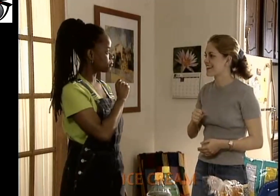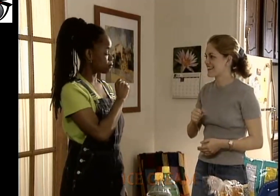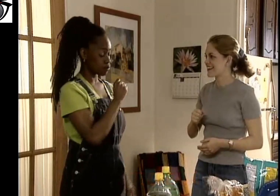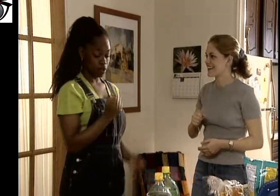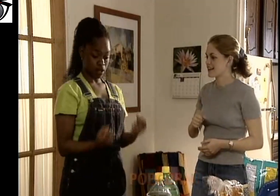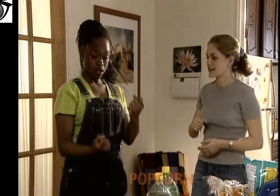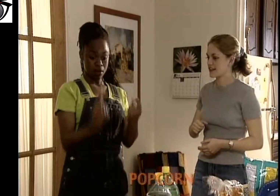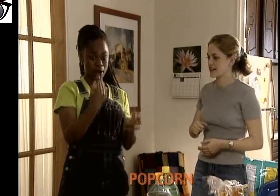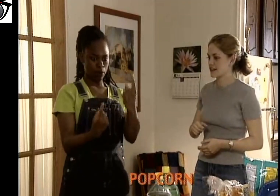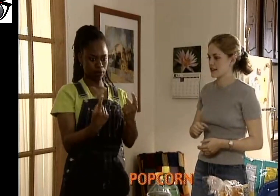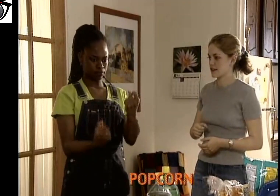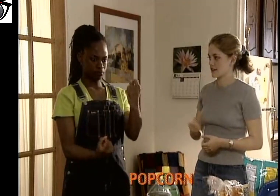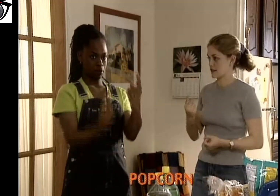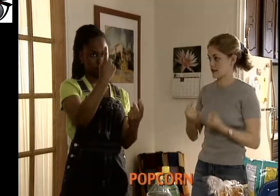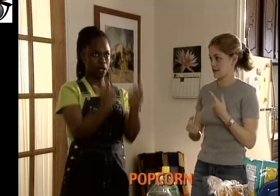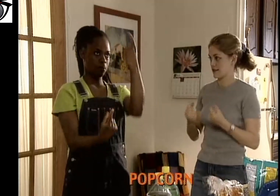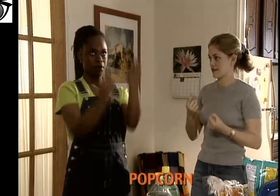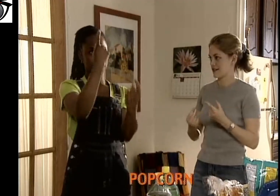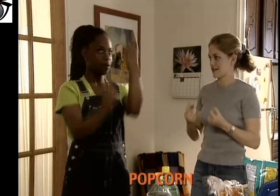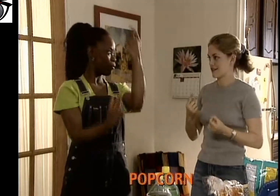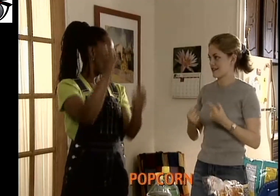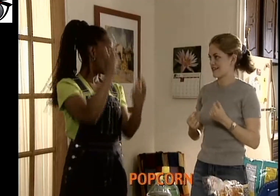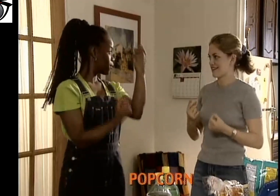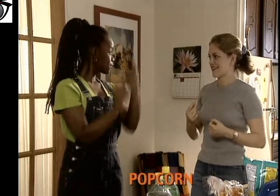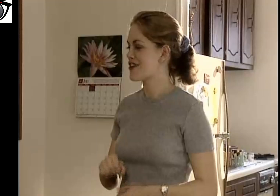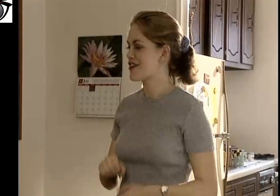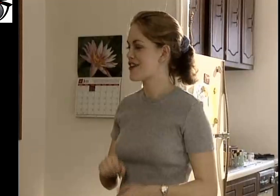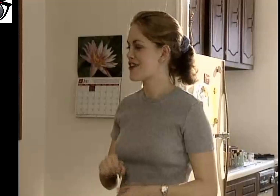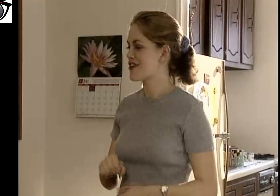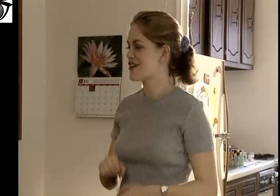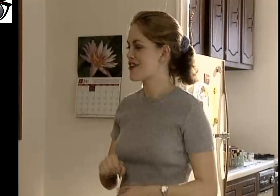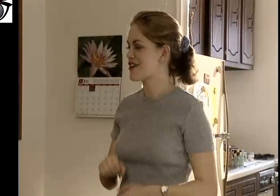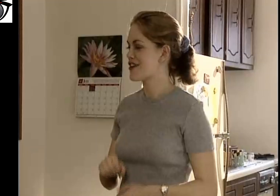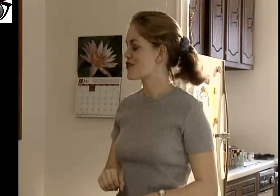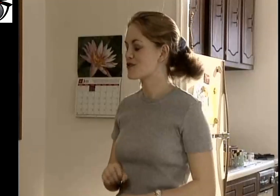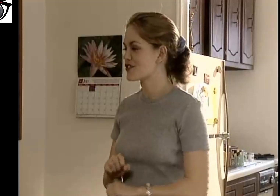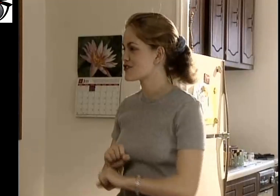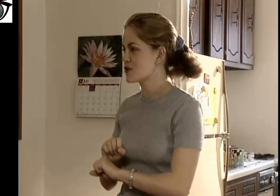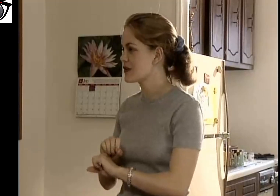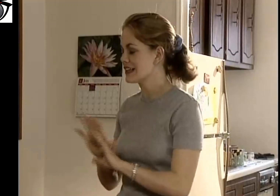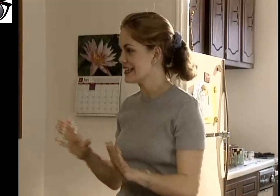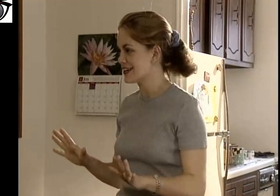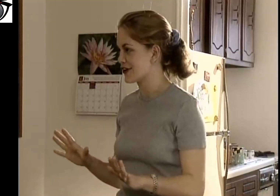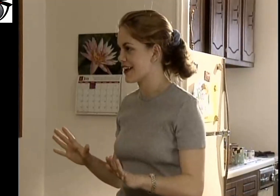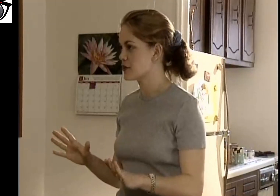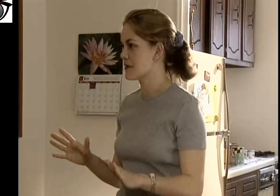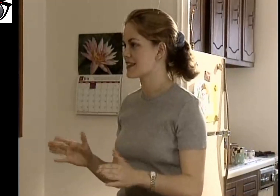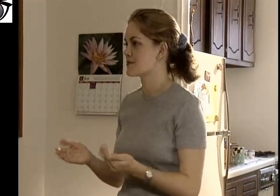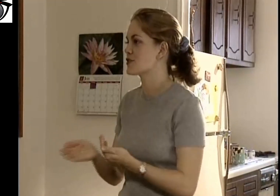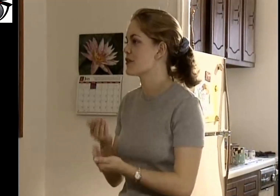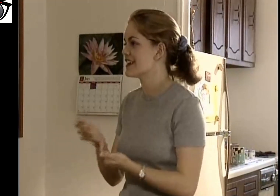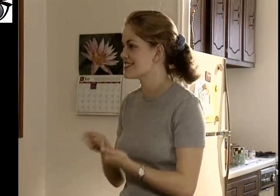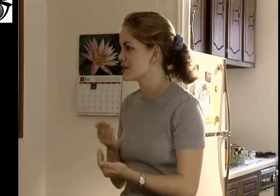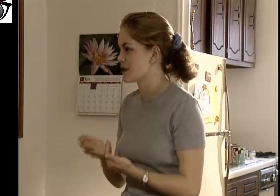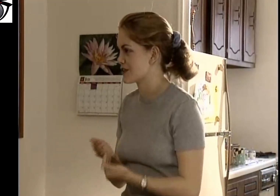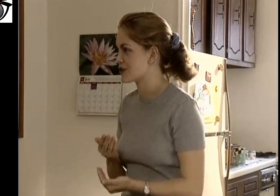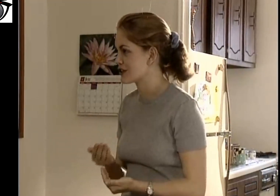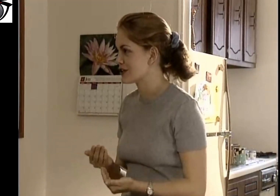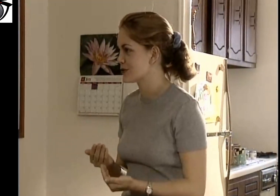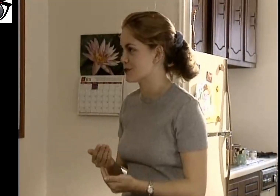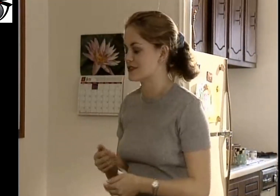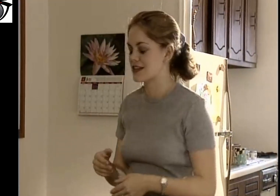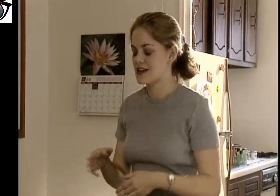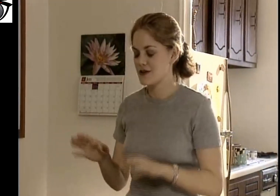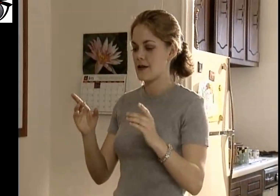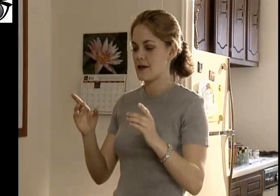cone. And popcorn, looks like kernels of popcorn popping. Those are so clear, and you make them so easy with